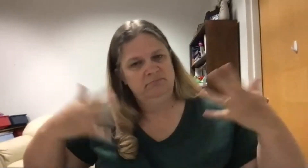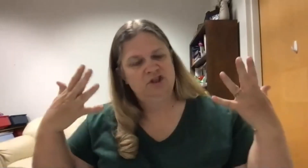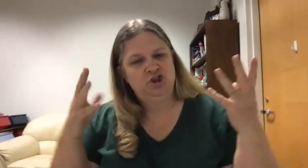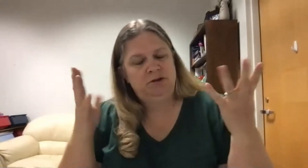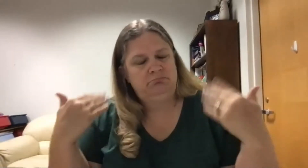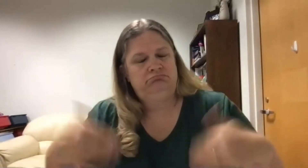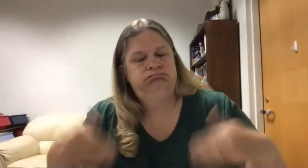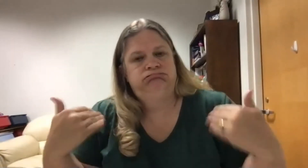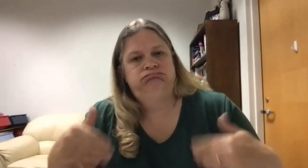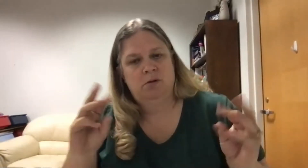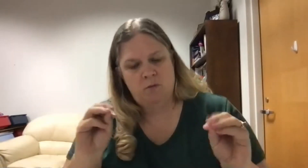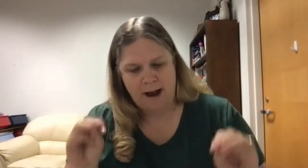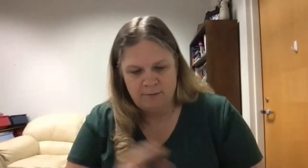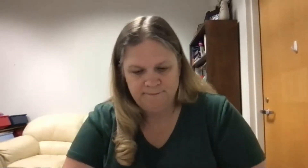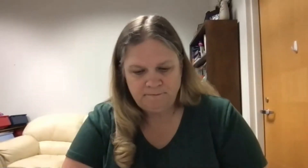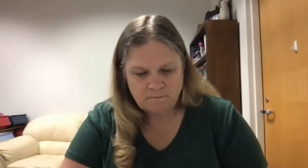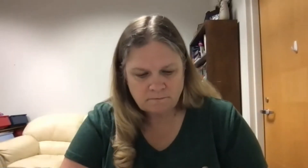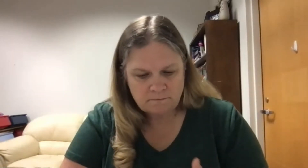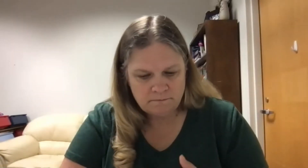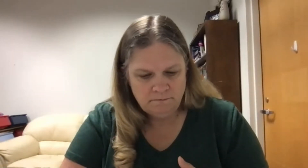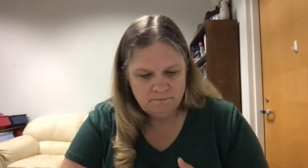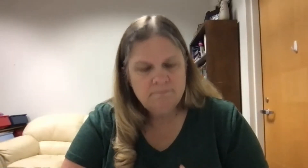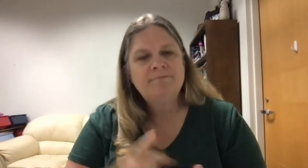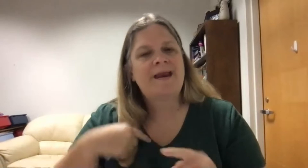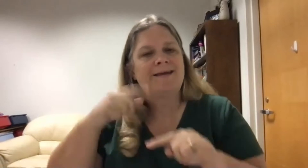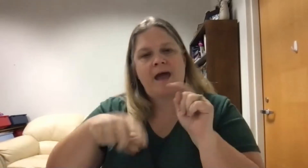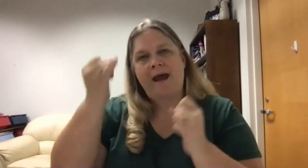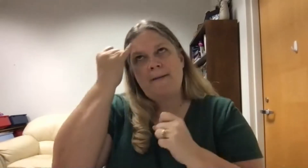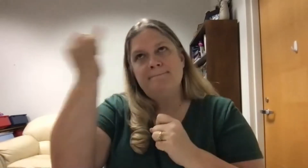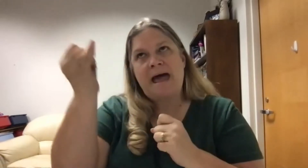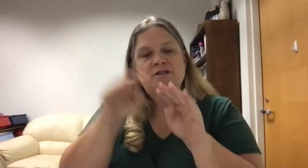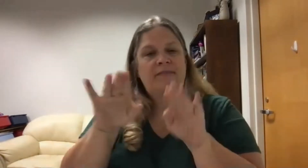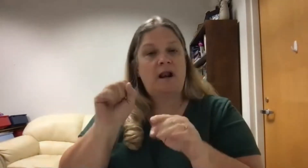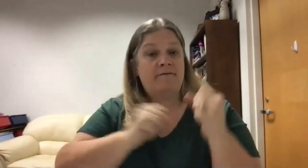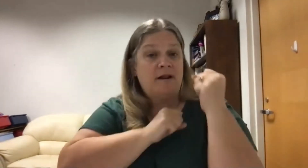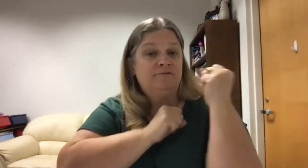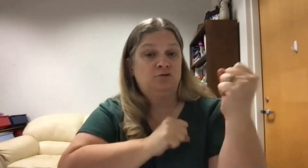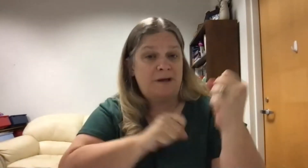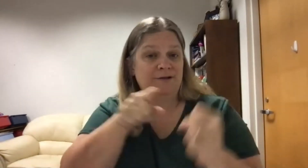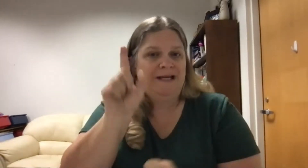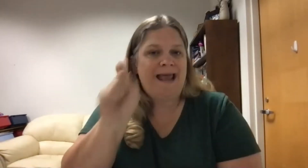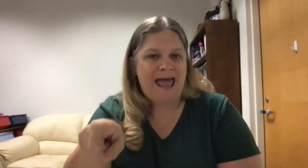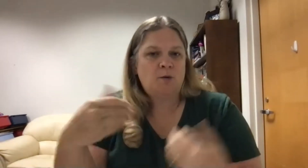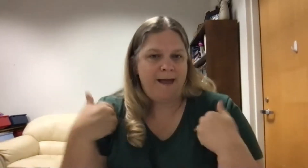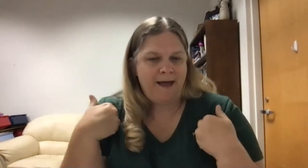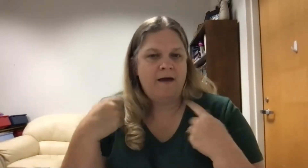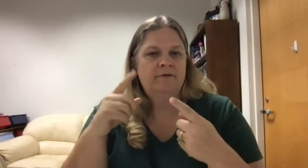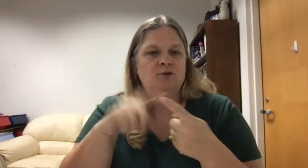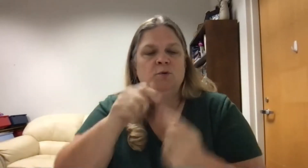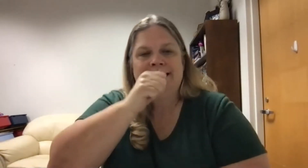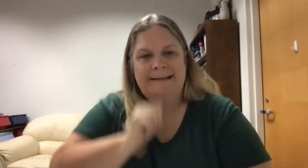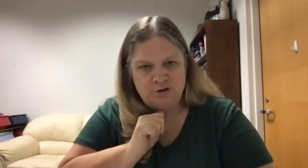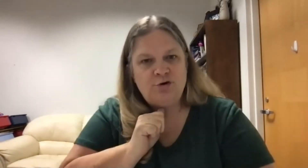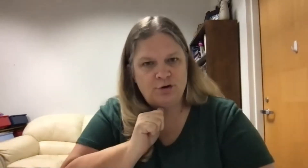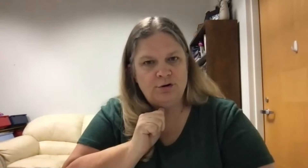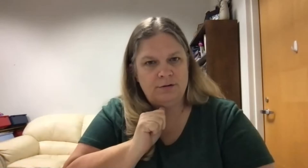just it's just overwhelming. Wow. I can't imagine the level of strength